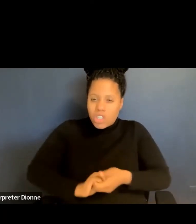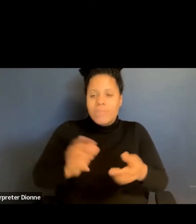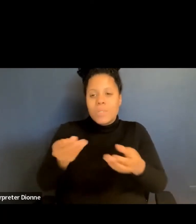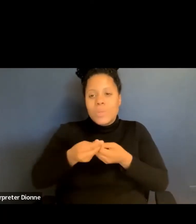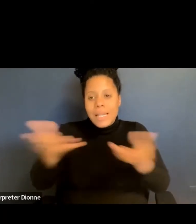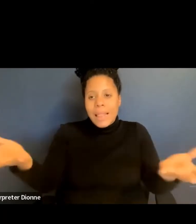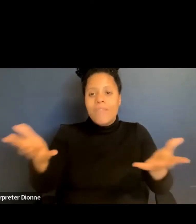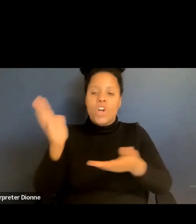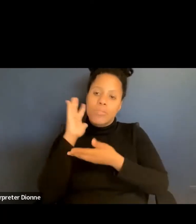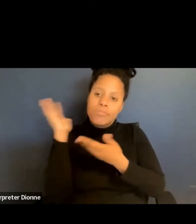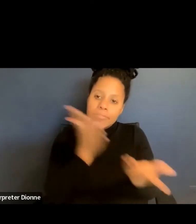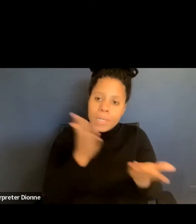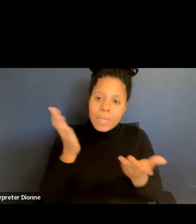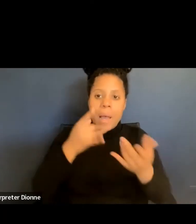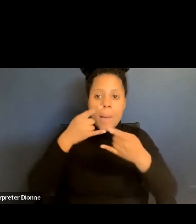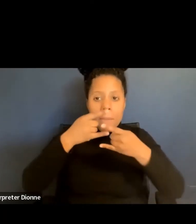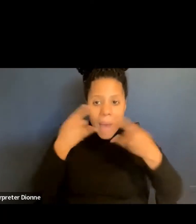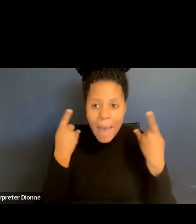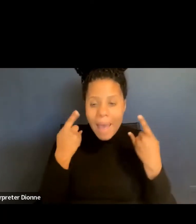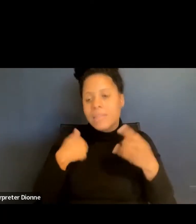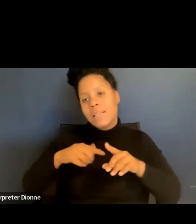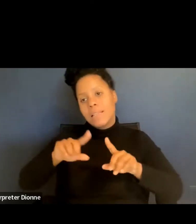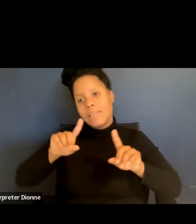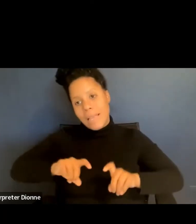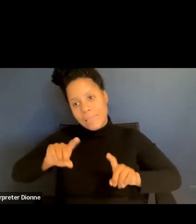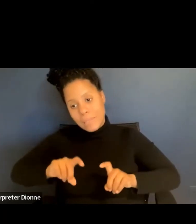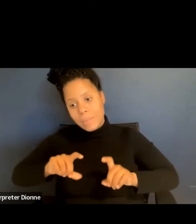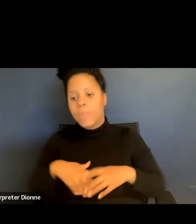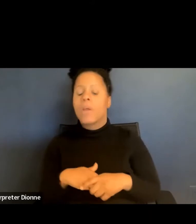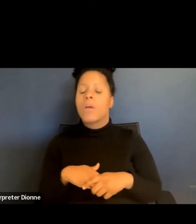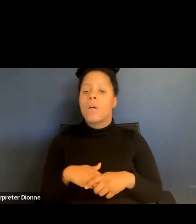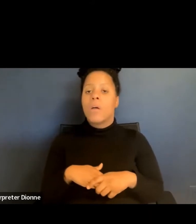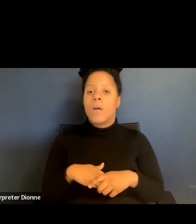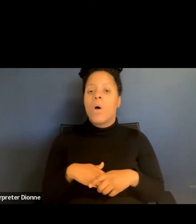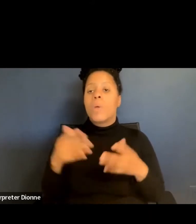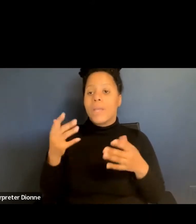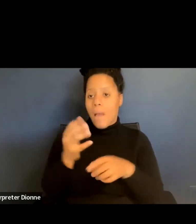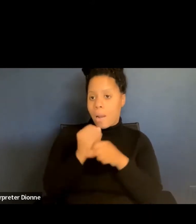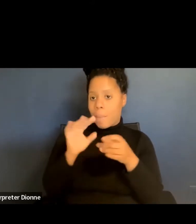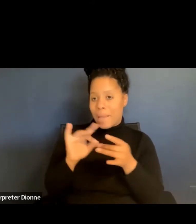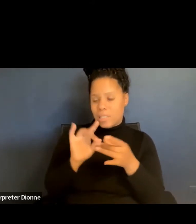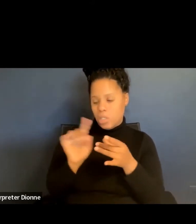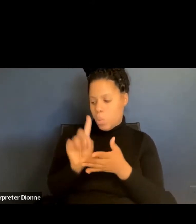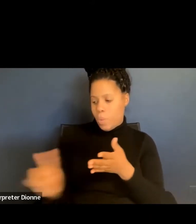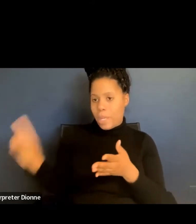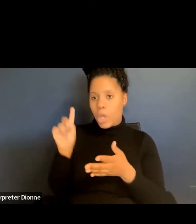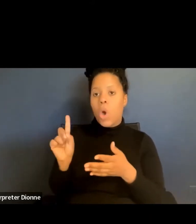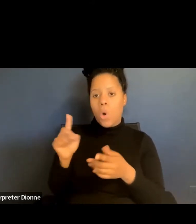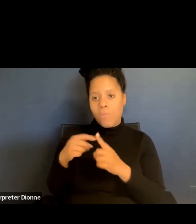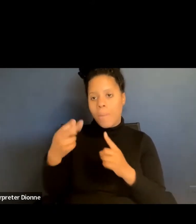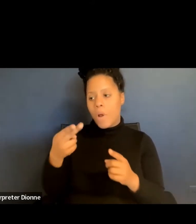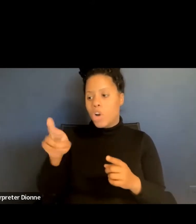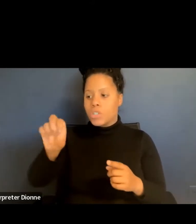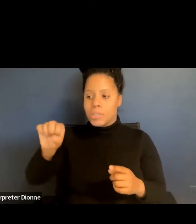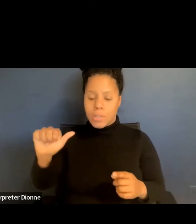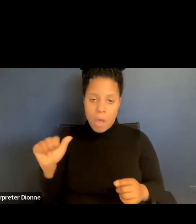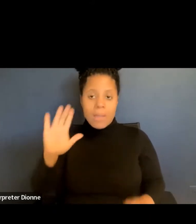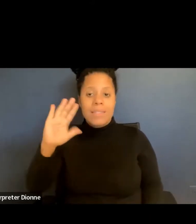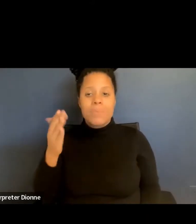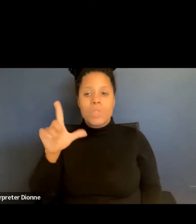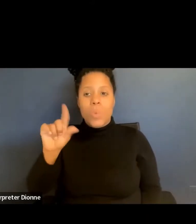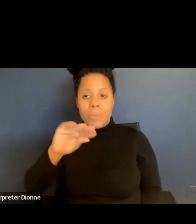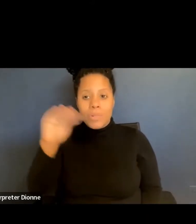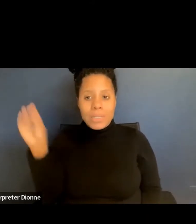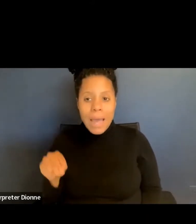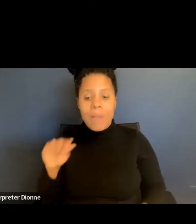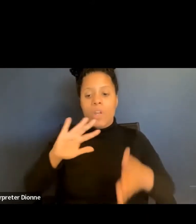from HRSA maybe a week or so ago, and it sounds like 20% of the community health centers and rural health